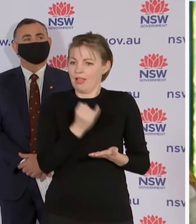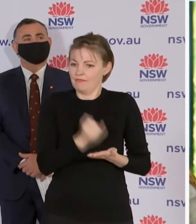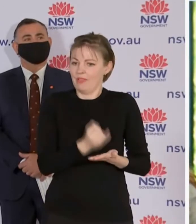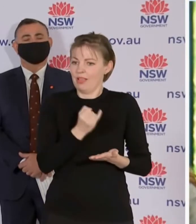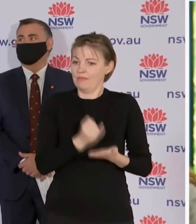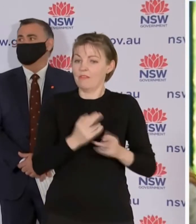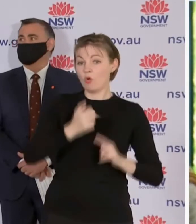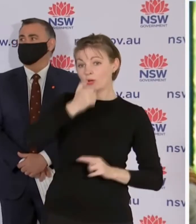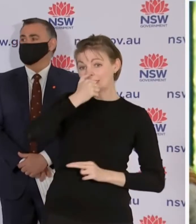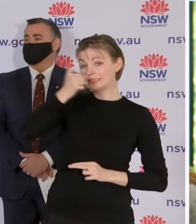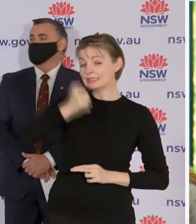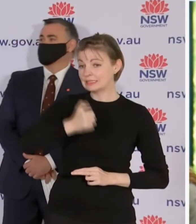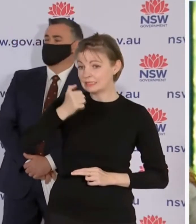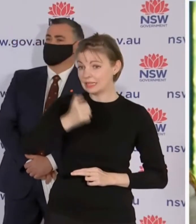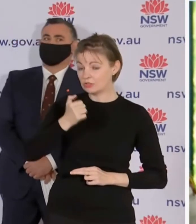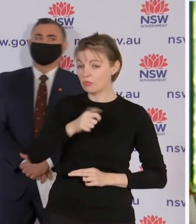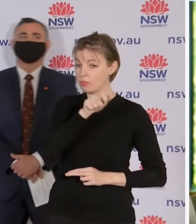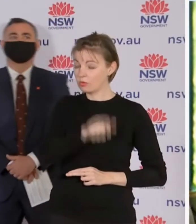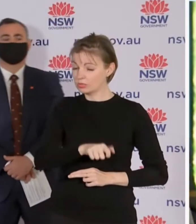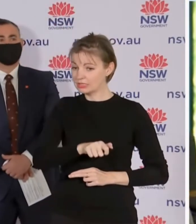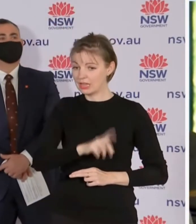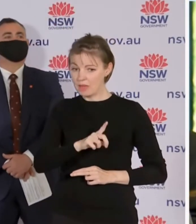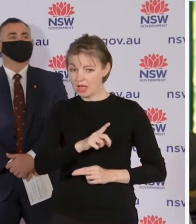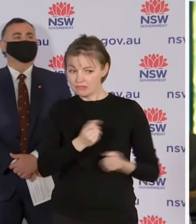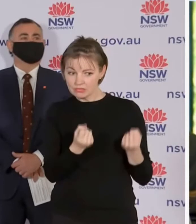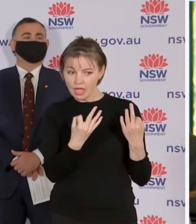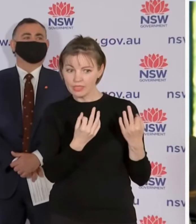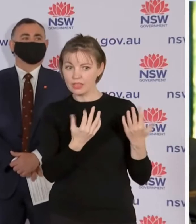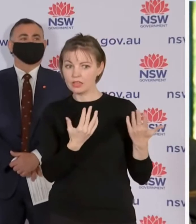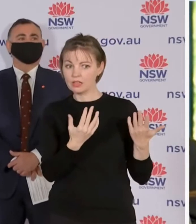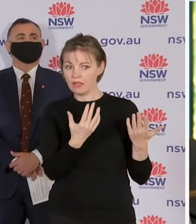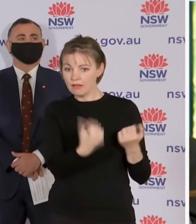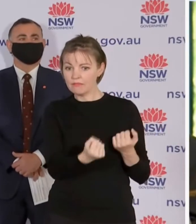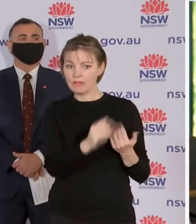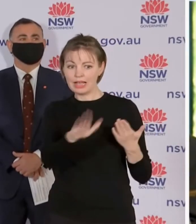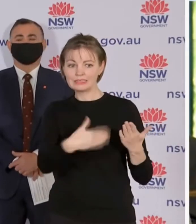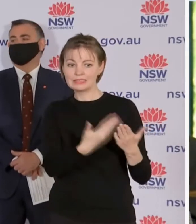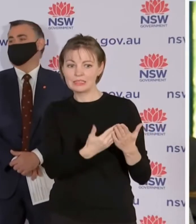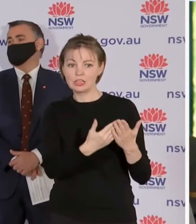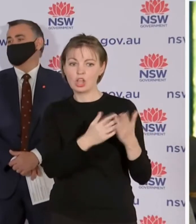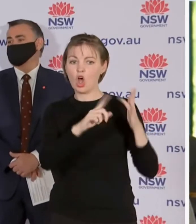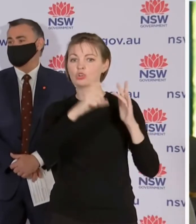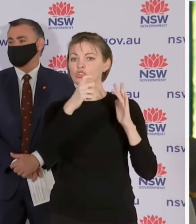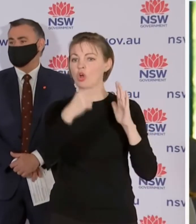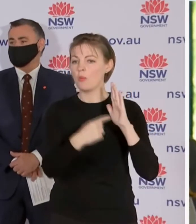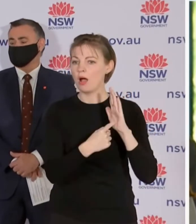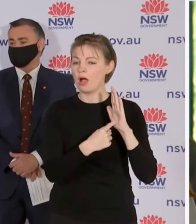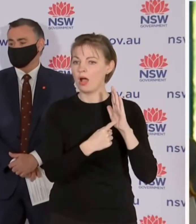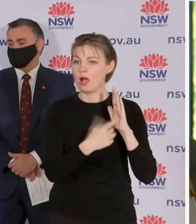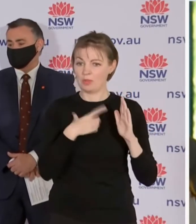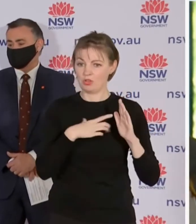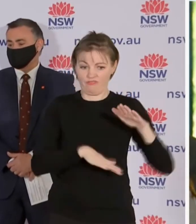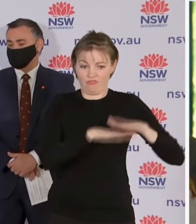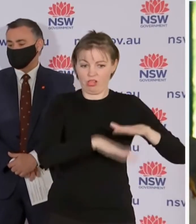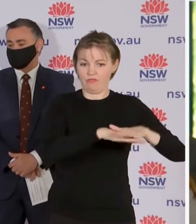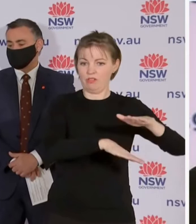October. I'm sorry, I missed the last bit. The website is showing no vaccination appointments for 16-year-olds until October at Kidos.